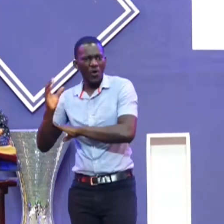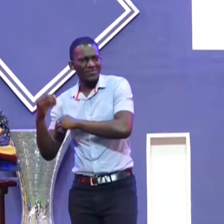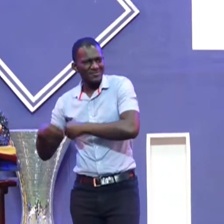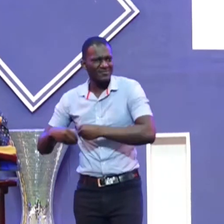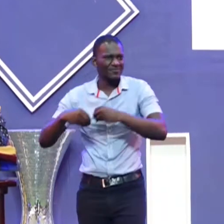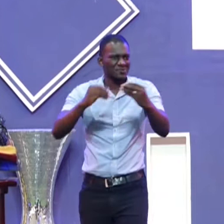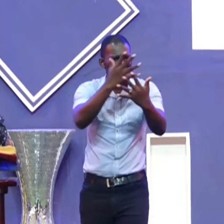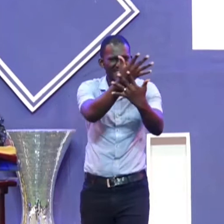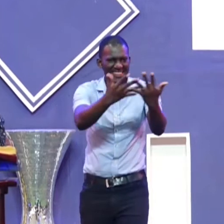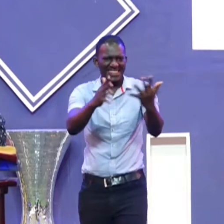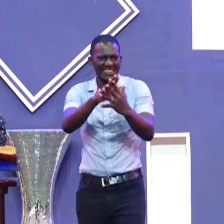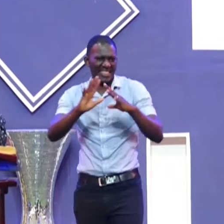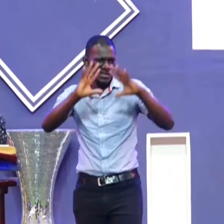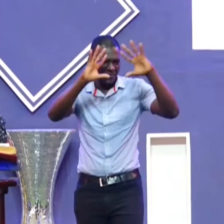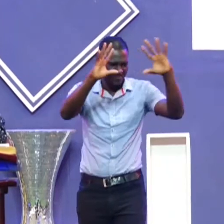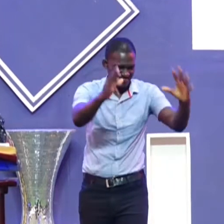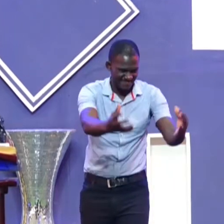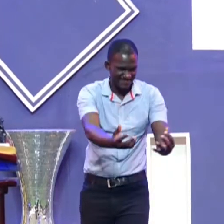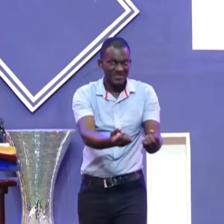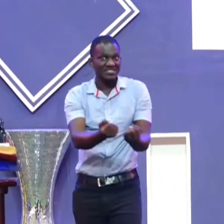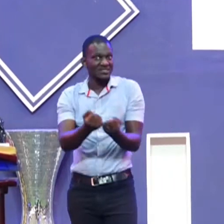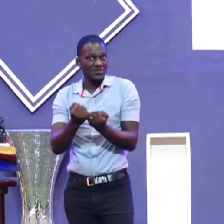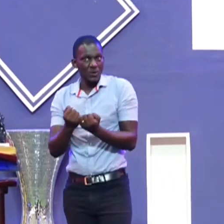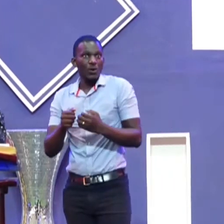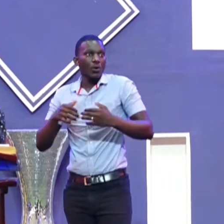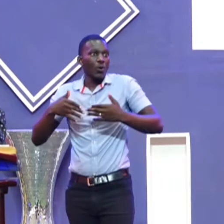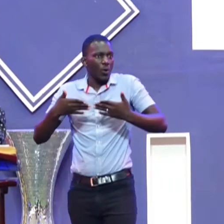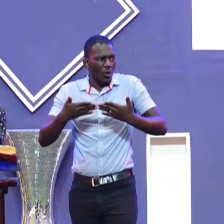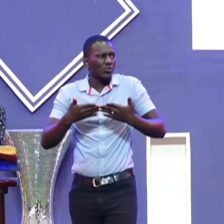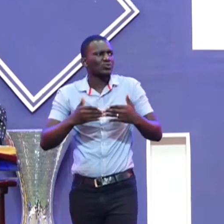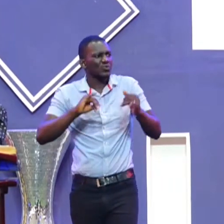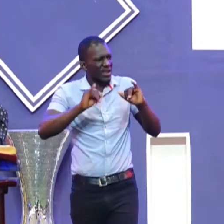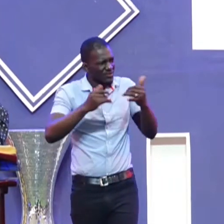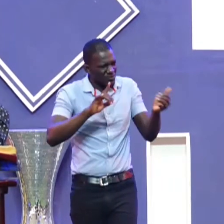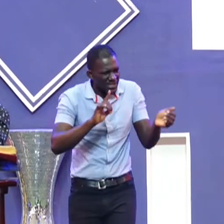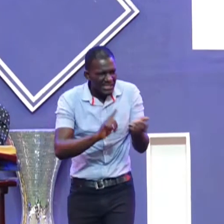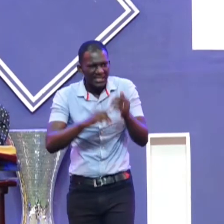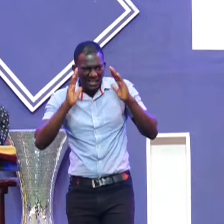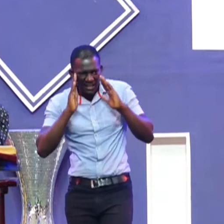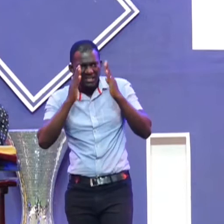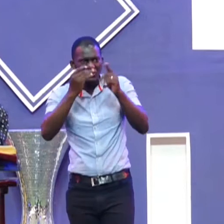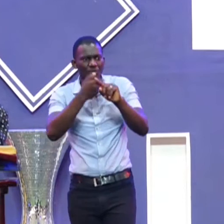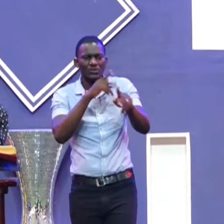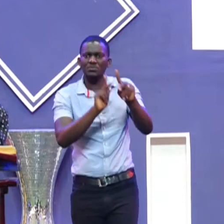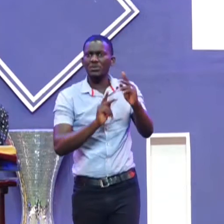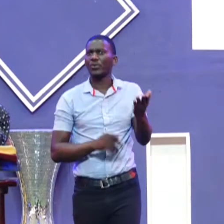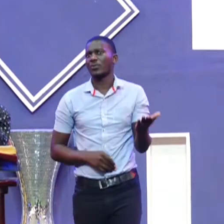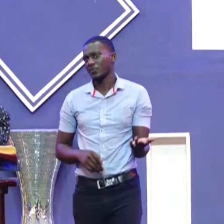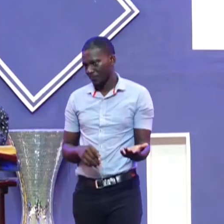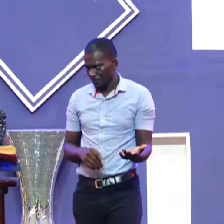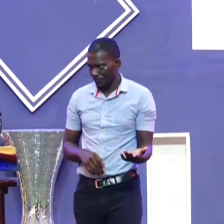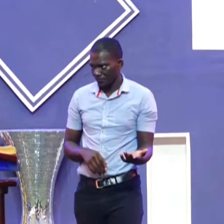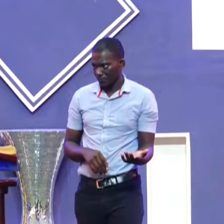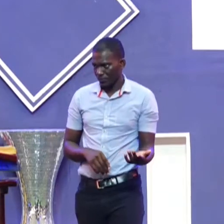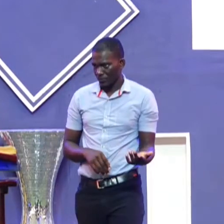when the Lord was drawing his net obanga akwata kuchetuita attention yawe when he is trying to seek for their attention